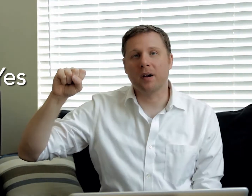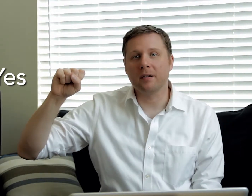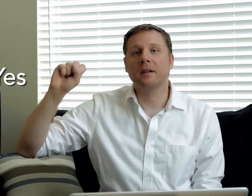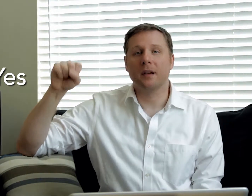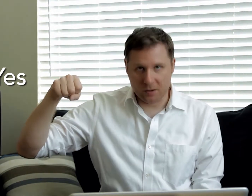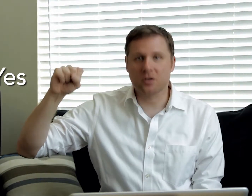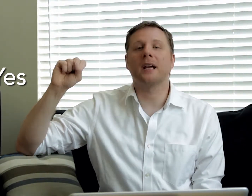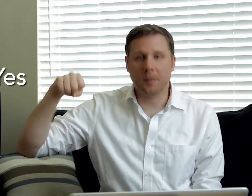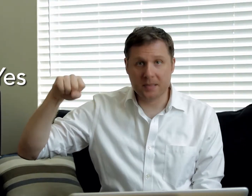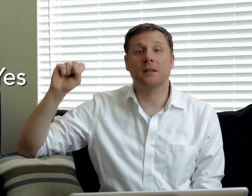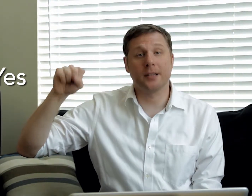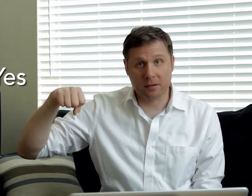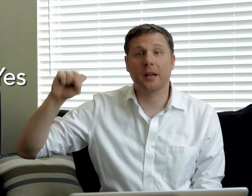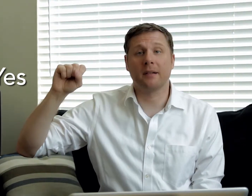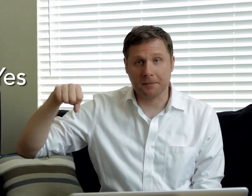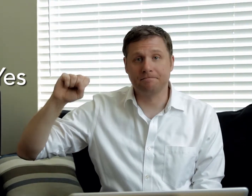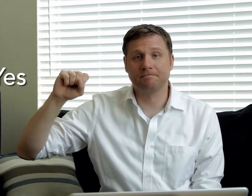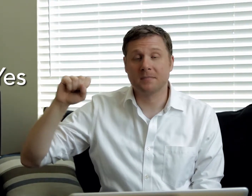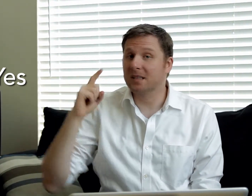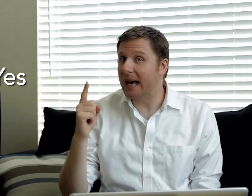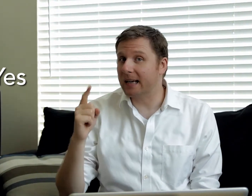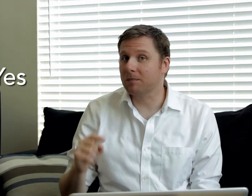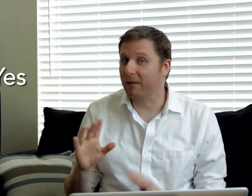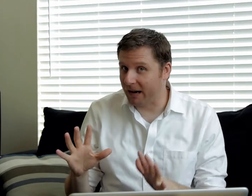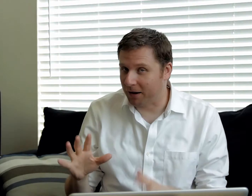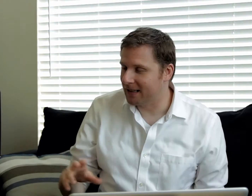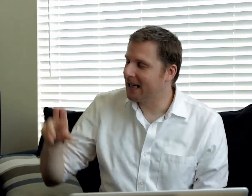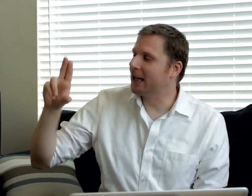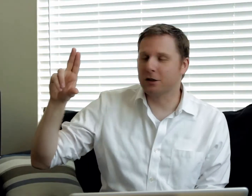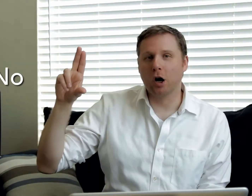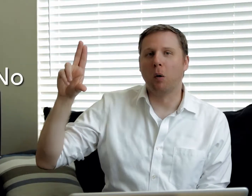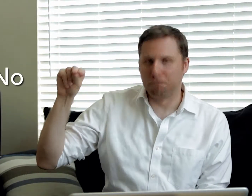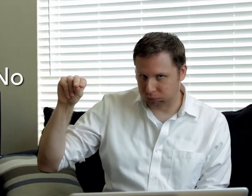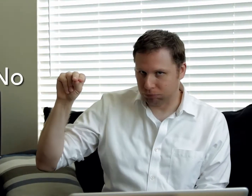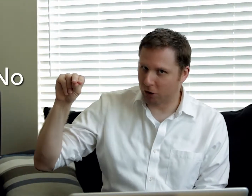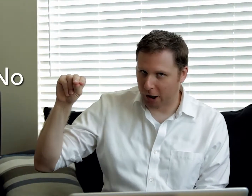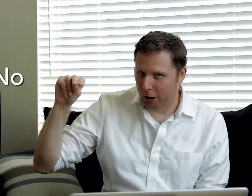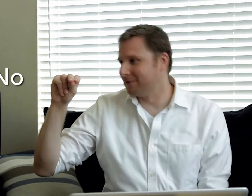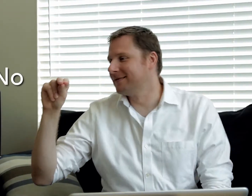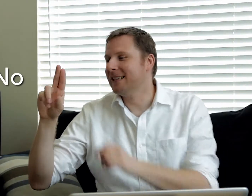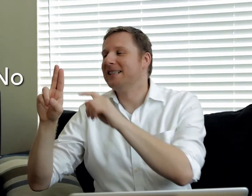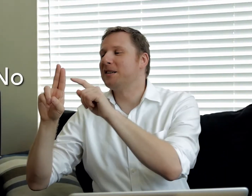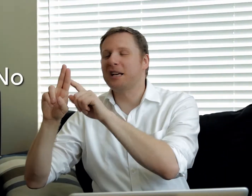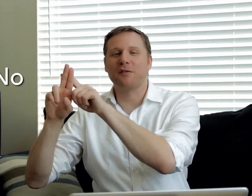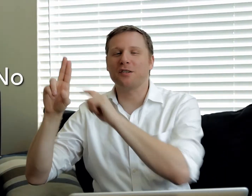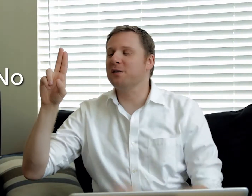front and you shake it up and down like you're nodding your head. The second, my favorite, is no. Shut it down. So you take your first two